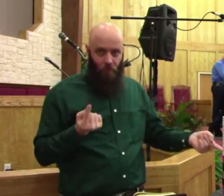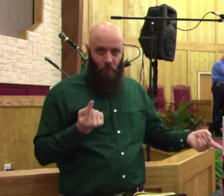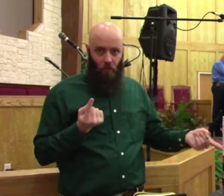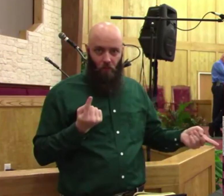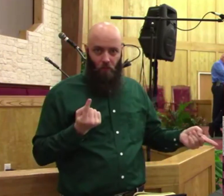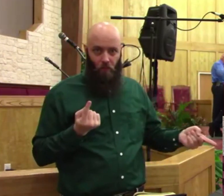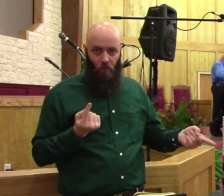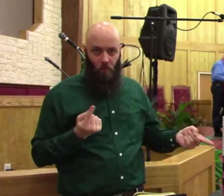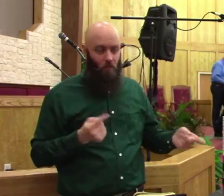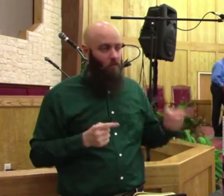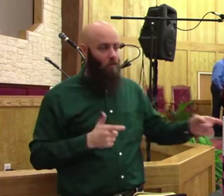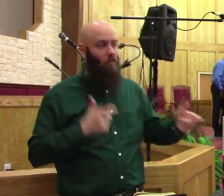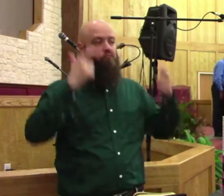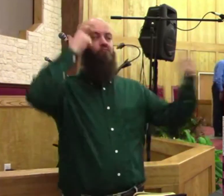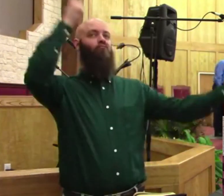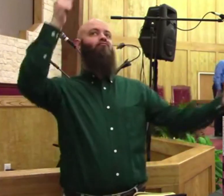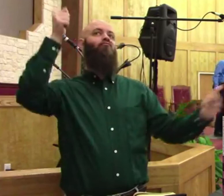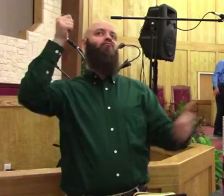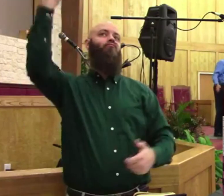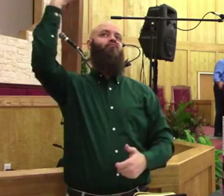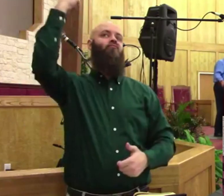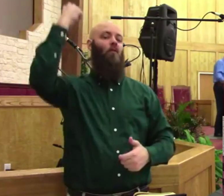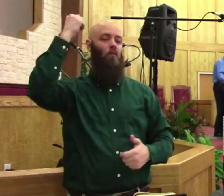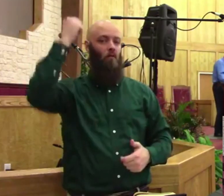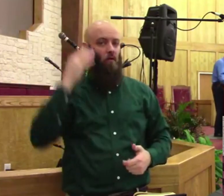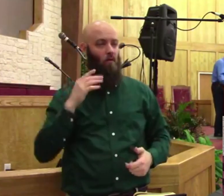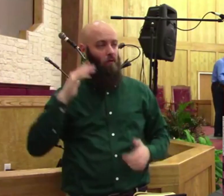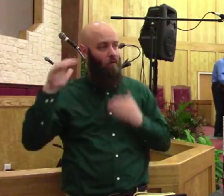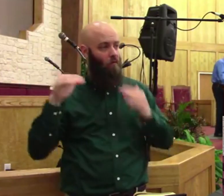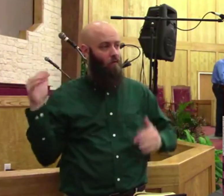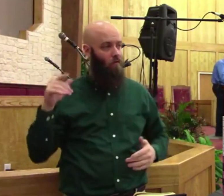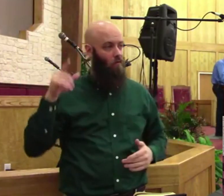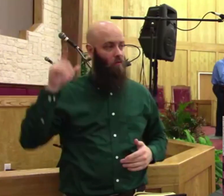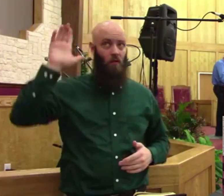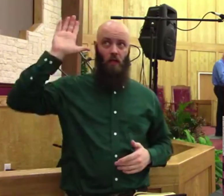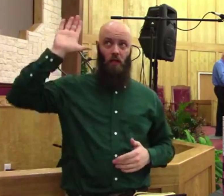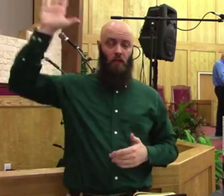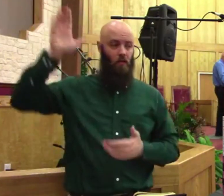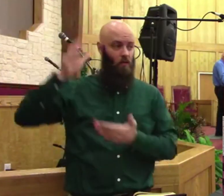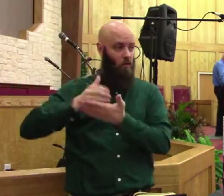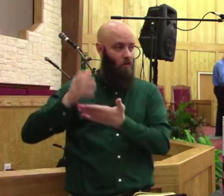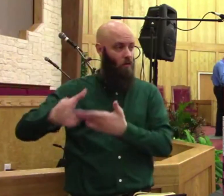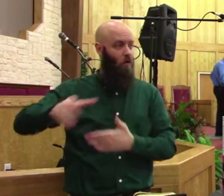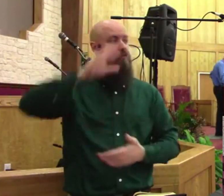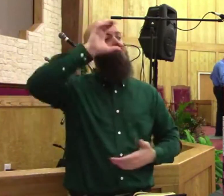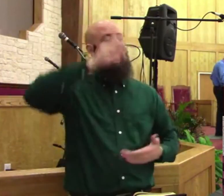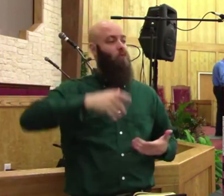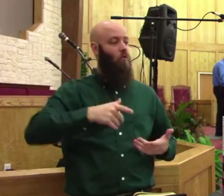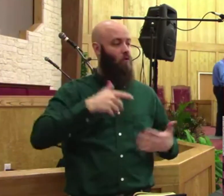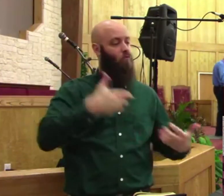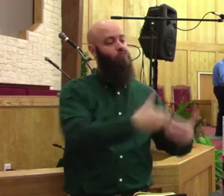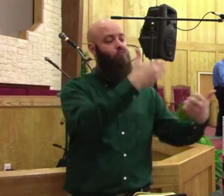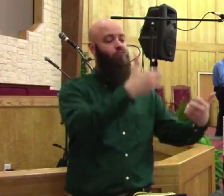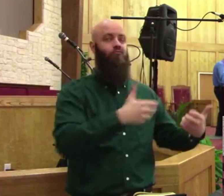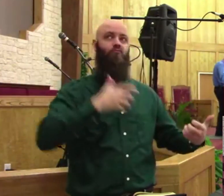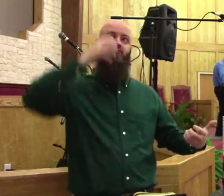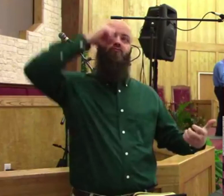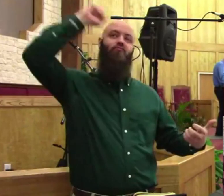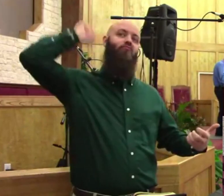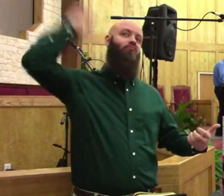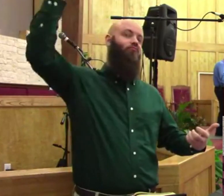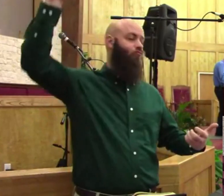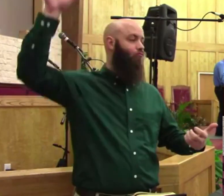You lifted yourself up against the God of heaven. You drank his vessels. You treated the gods while toasting the